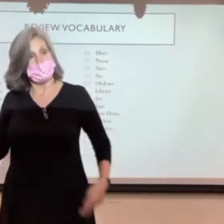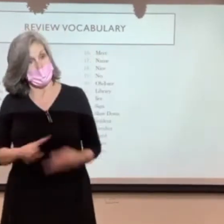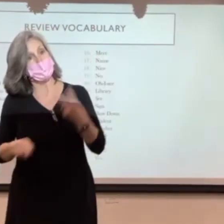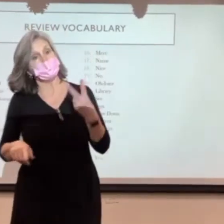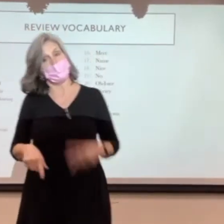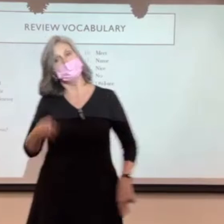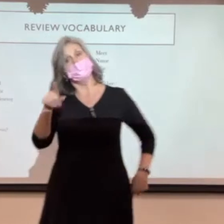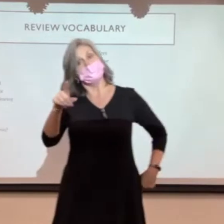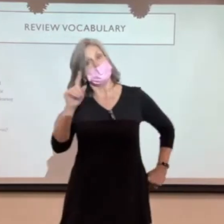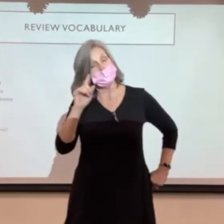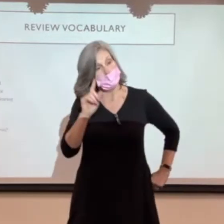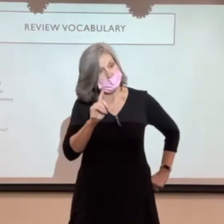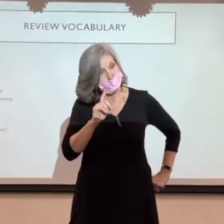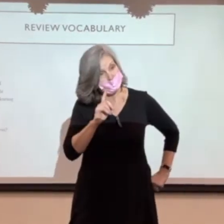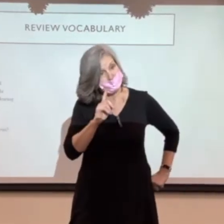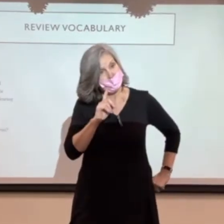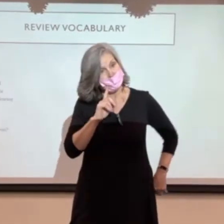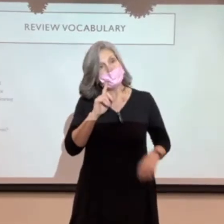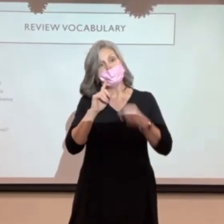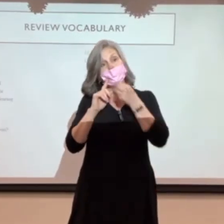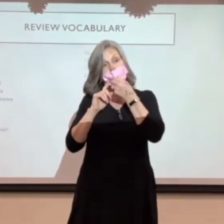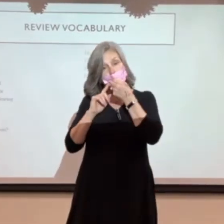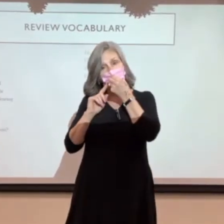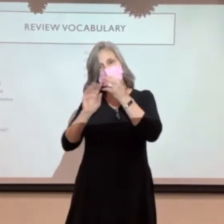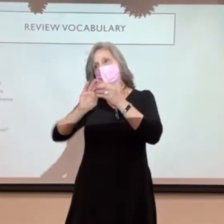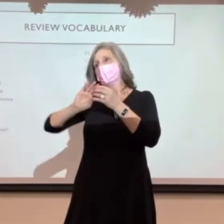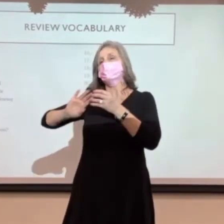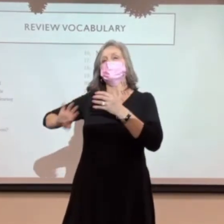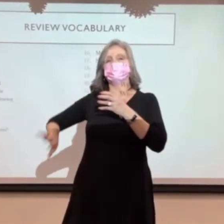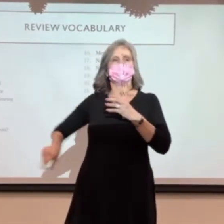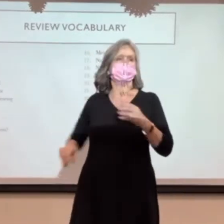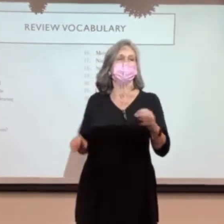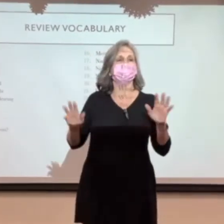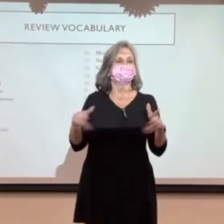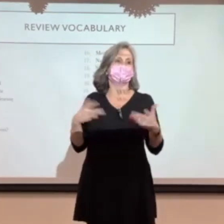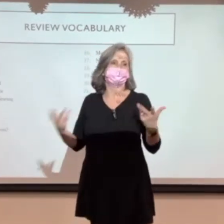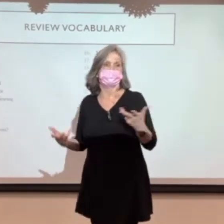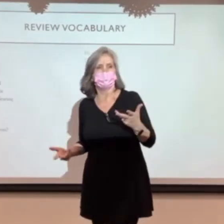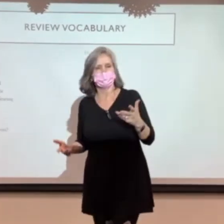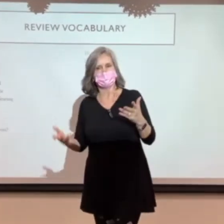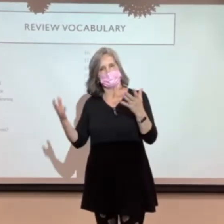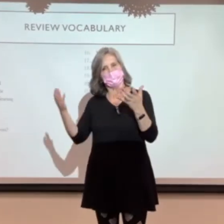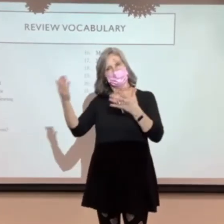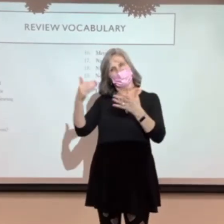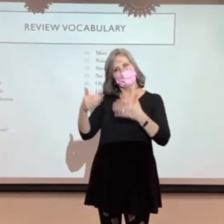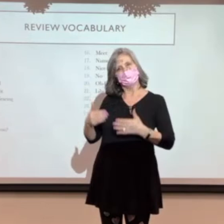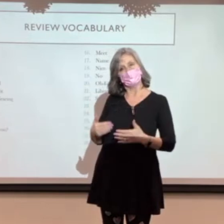second question I'll ask you is, are you deaf? Because if you are deaf, they're going to ask you a different set of introductory questions to kind of figure out who you